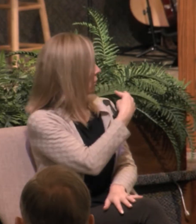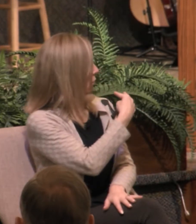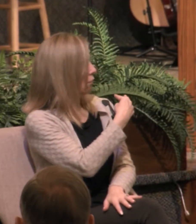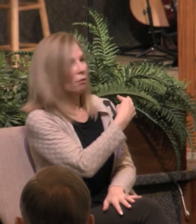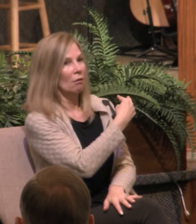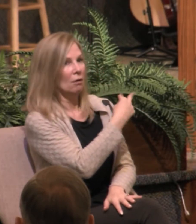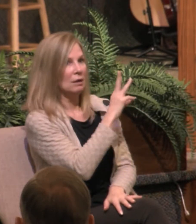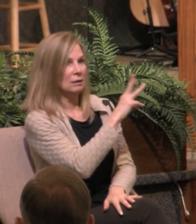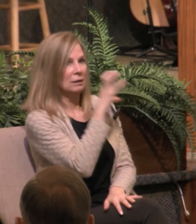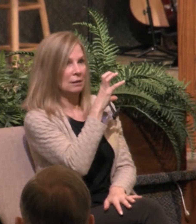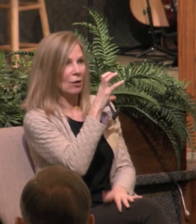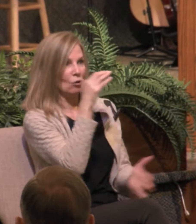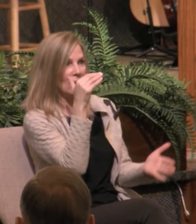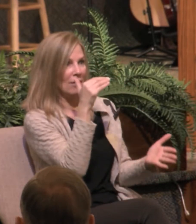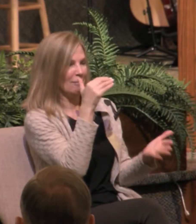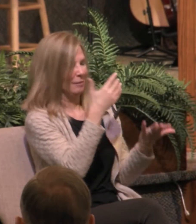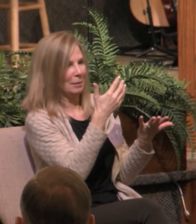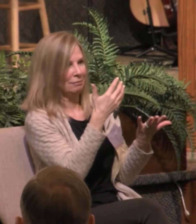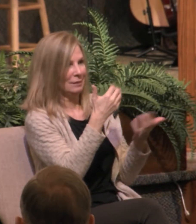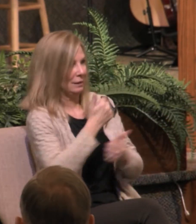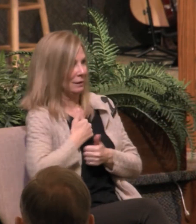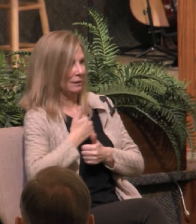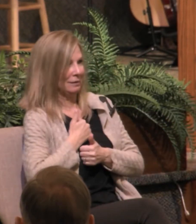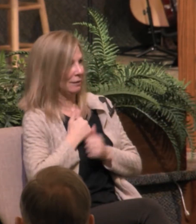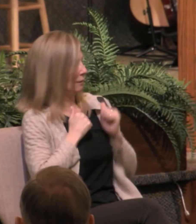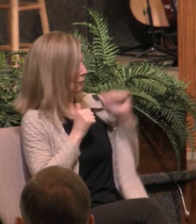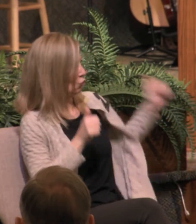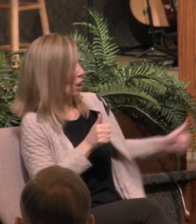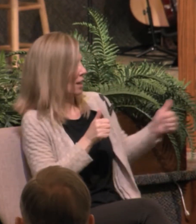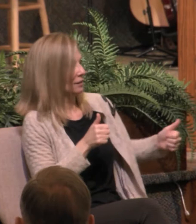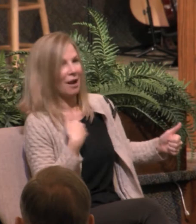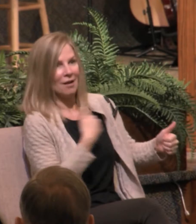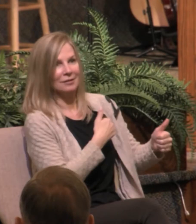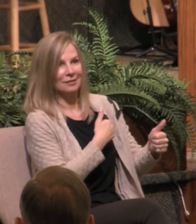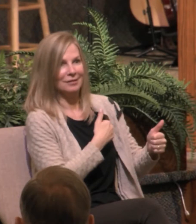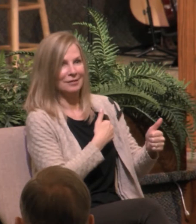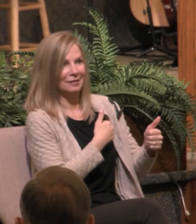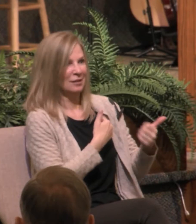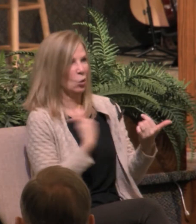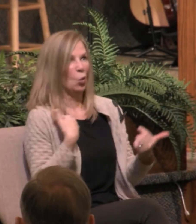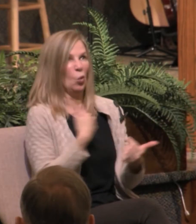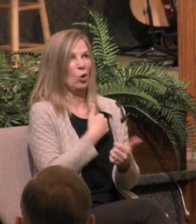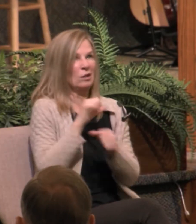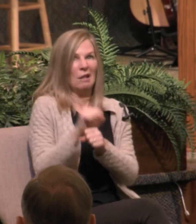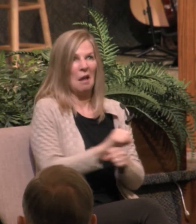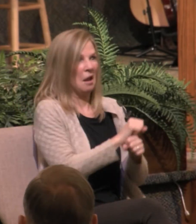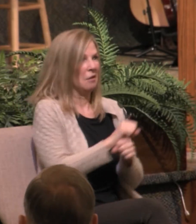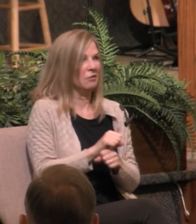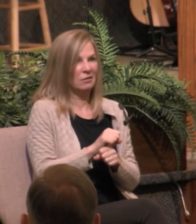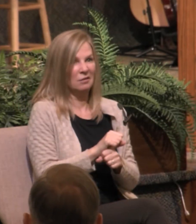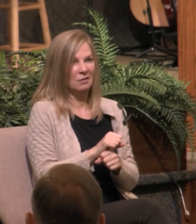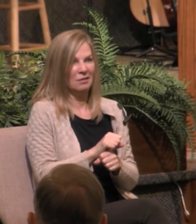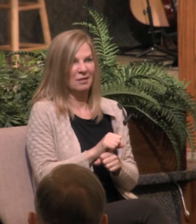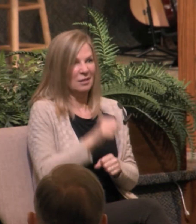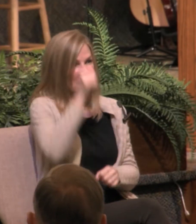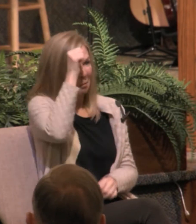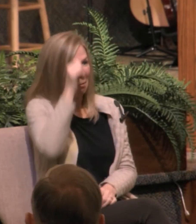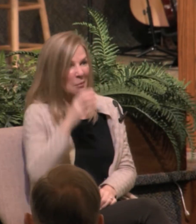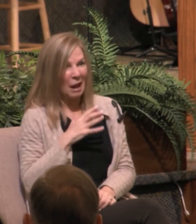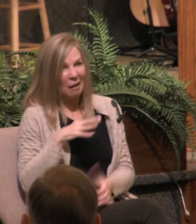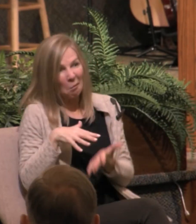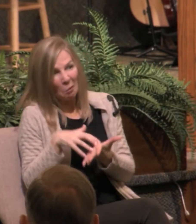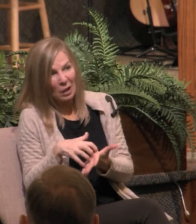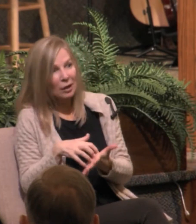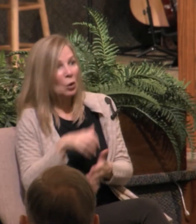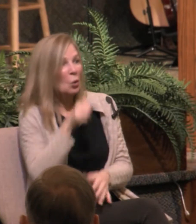Got 600,000 men, but they weren't soldiers, they were slaves. You got women and children. There was not a fighting man amongst the